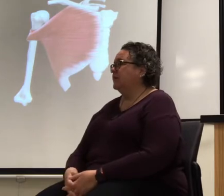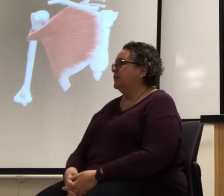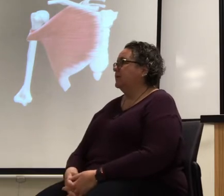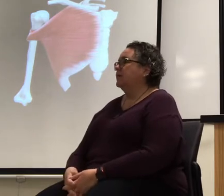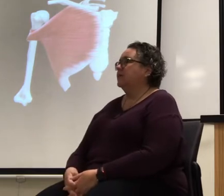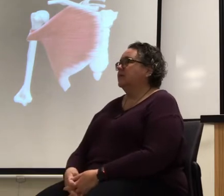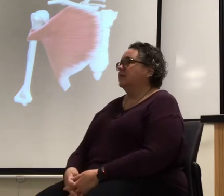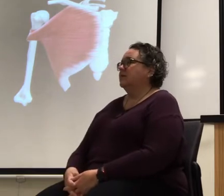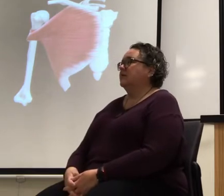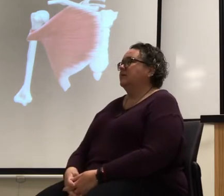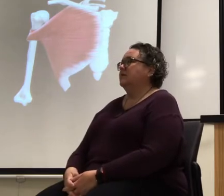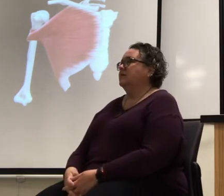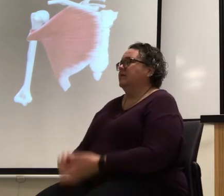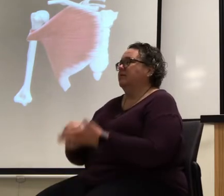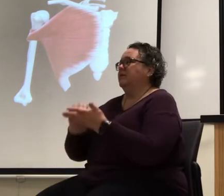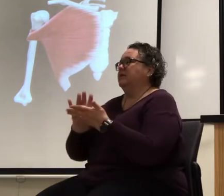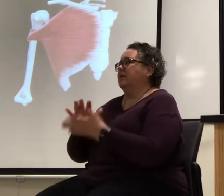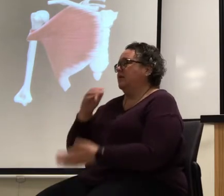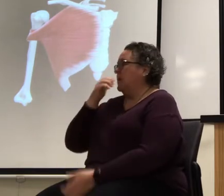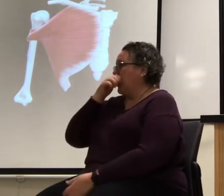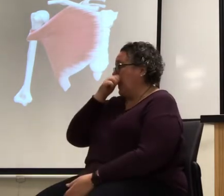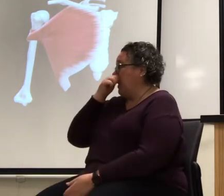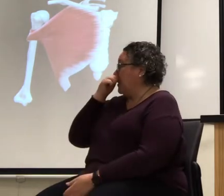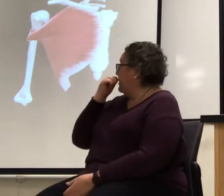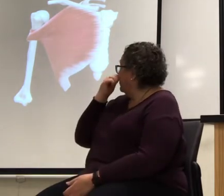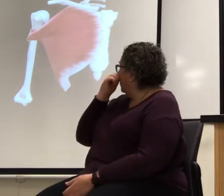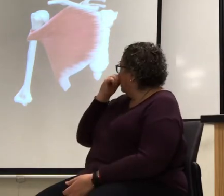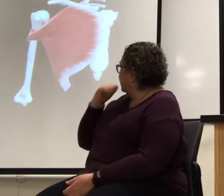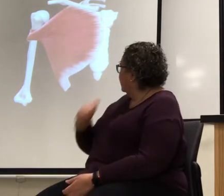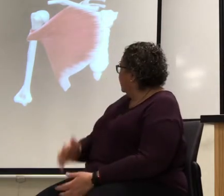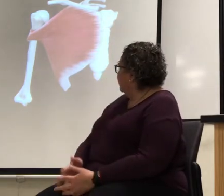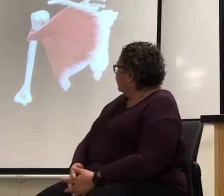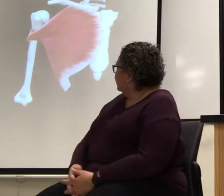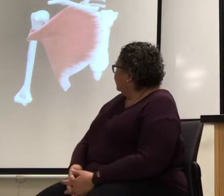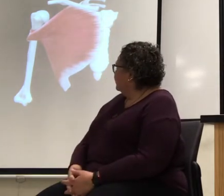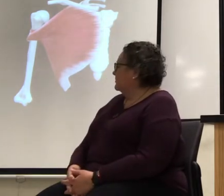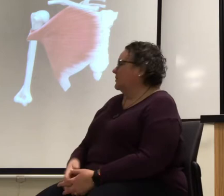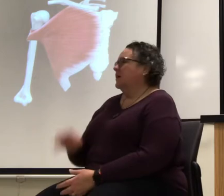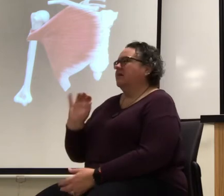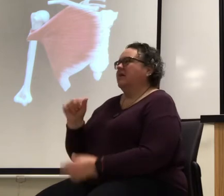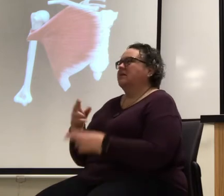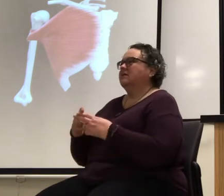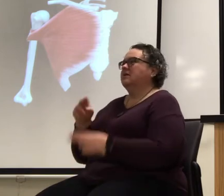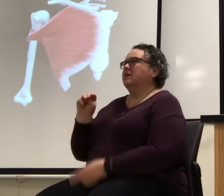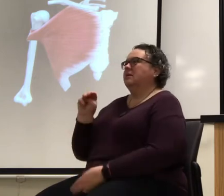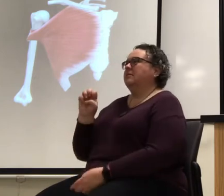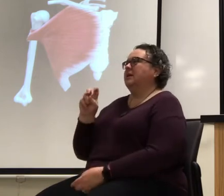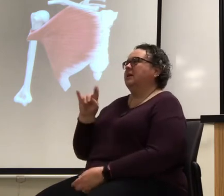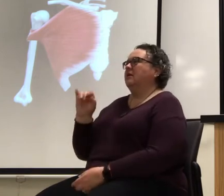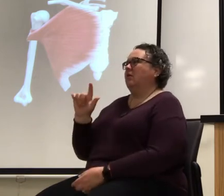So origin, so I'm gonna call that, what is that? Medial clavicle.